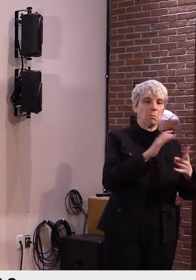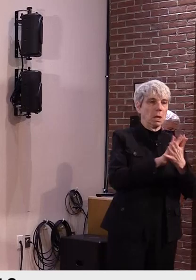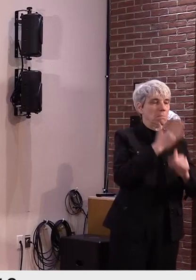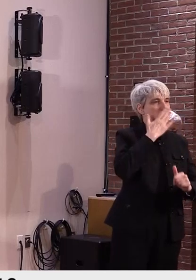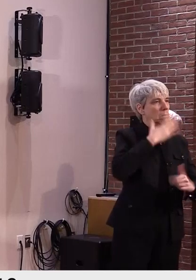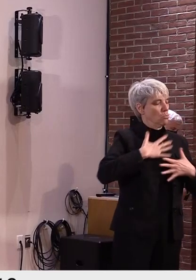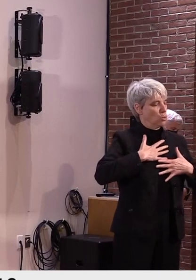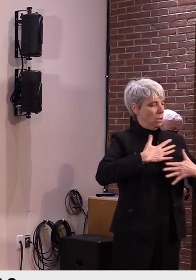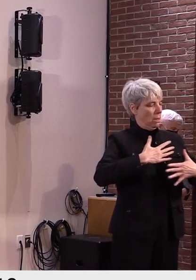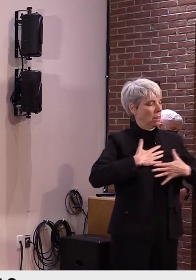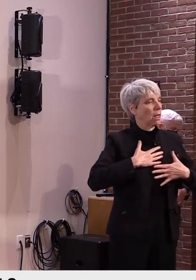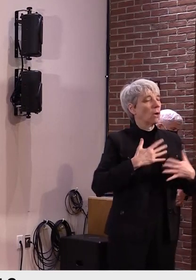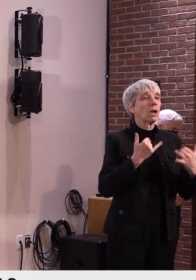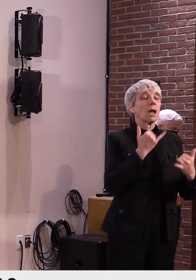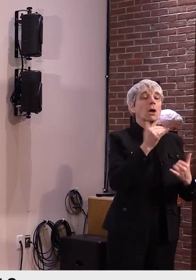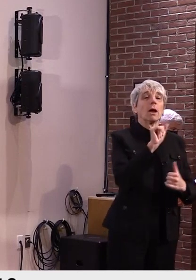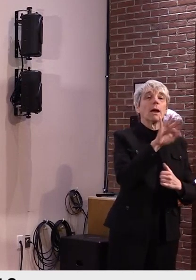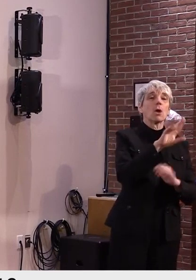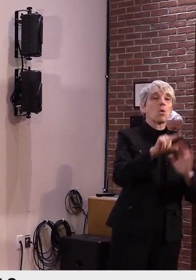moderate range of the air quality index